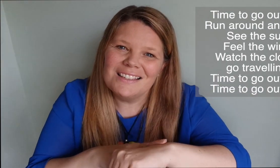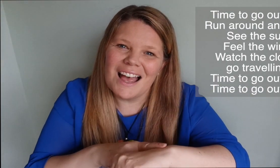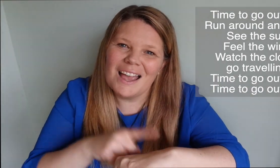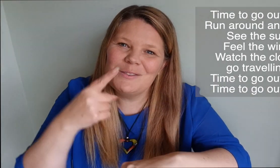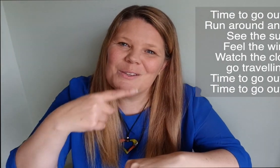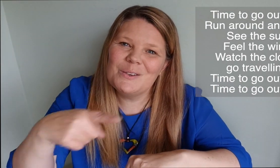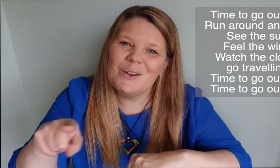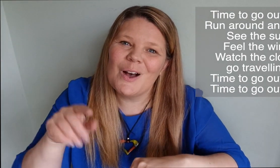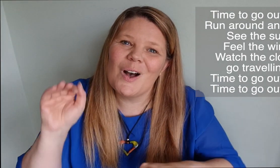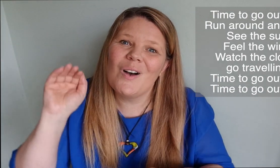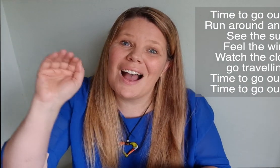Time to go